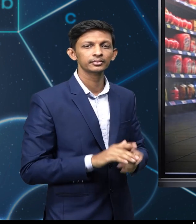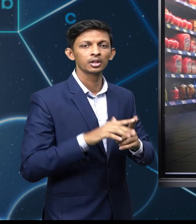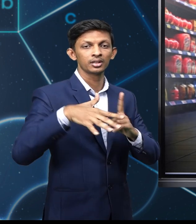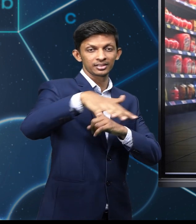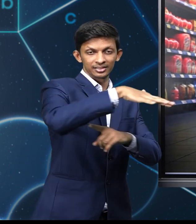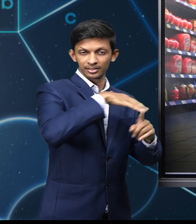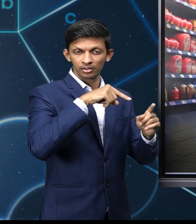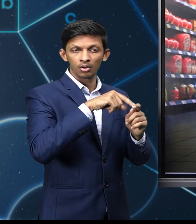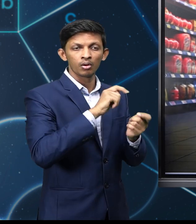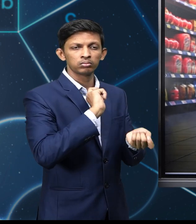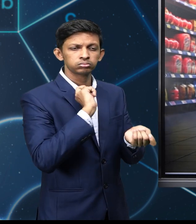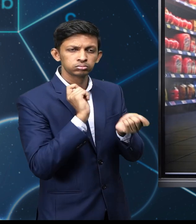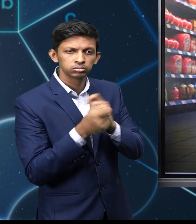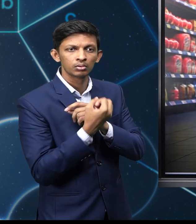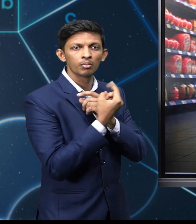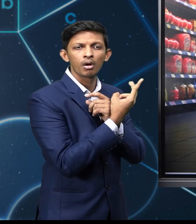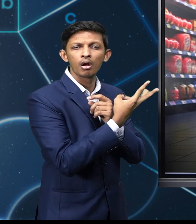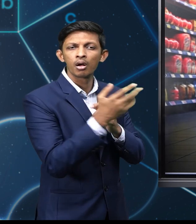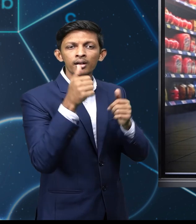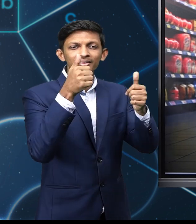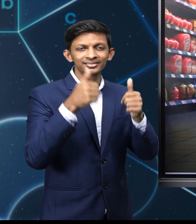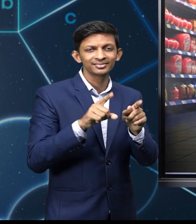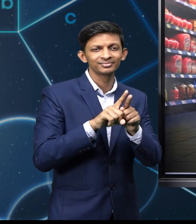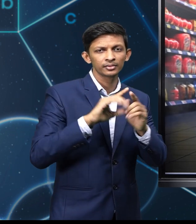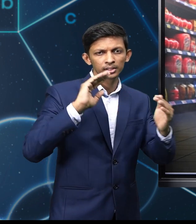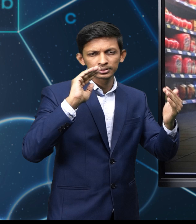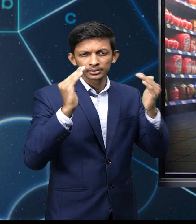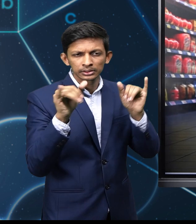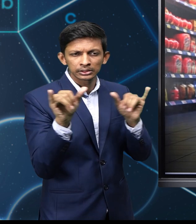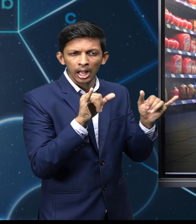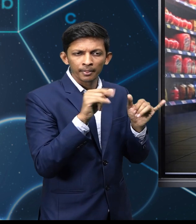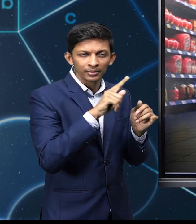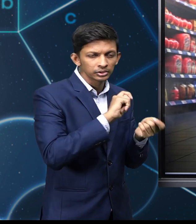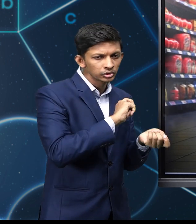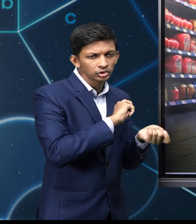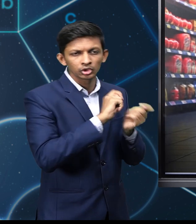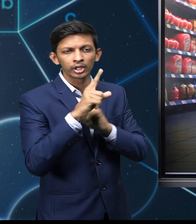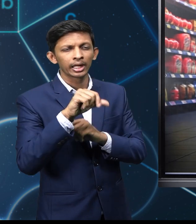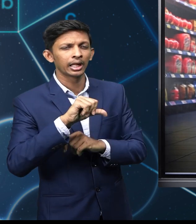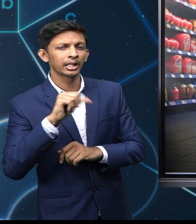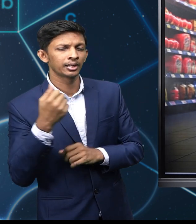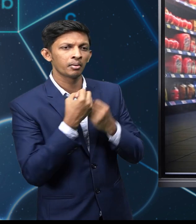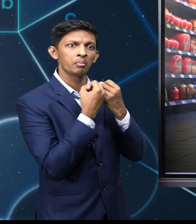In the above situations, a change in one quantity results in the corresponding change in another